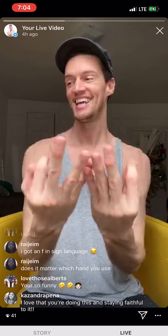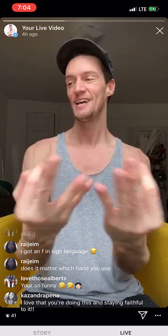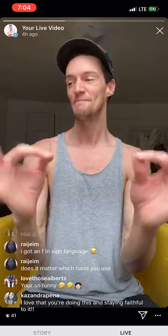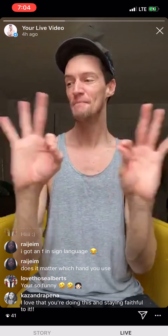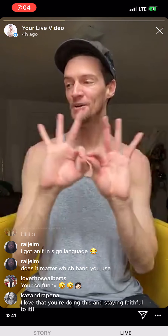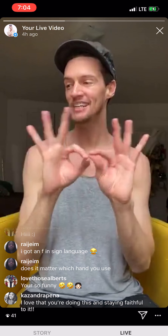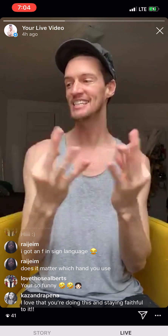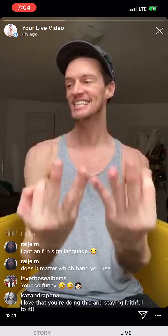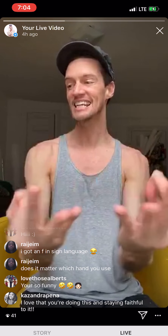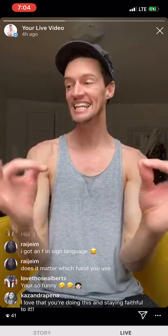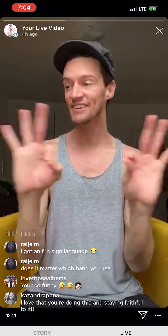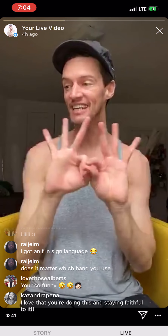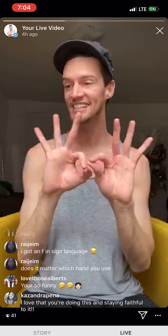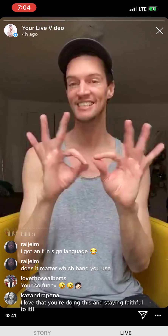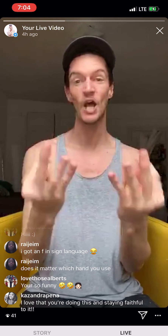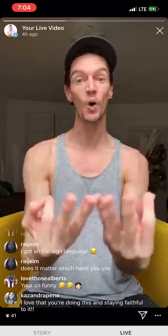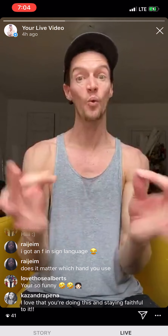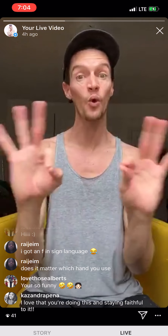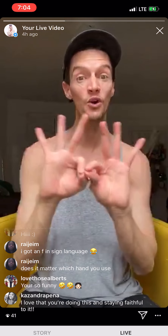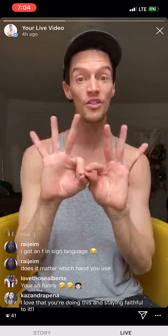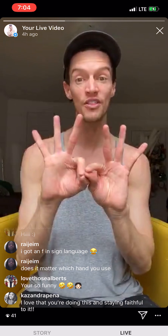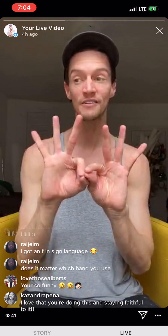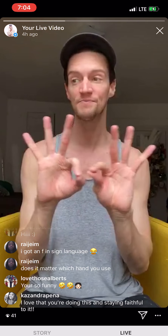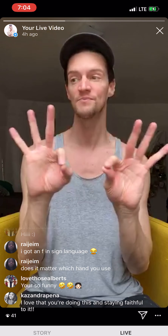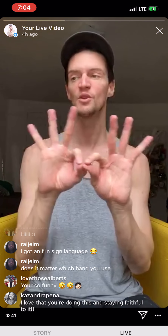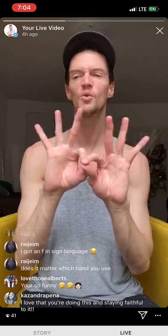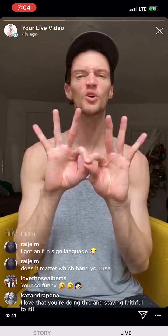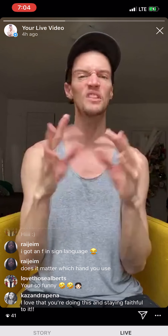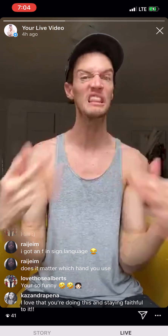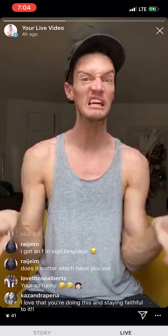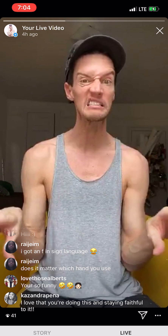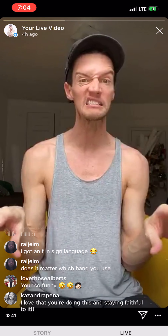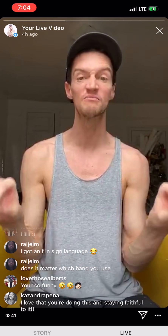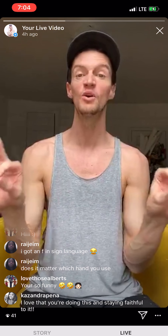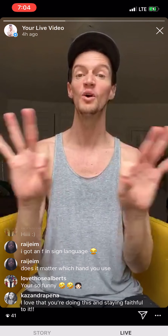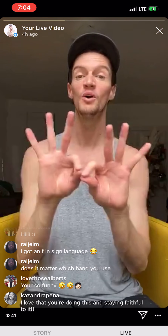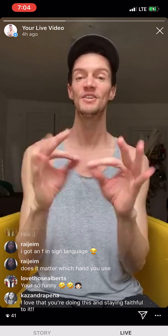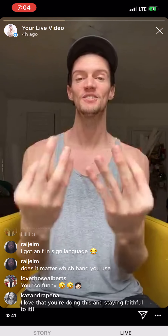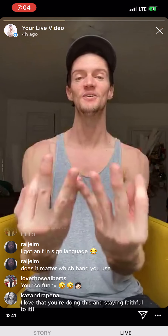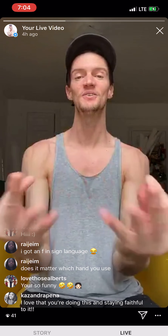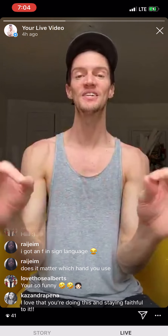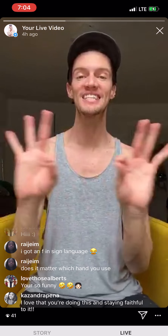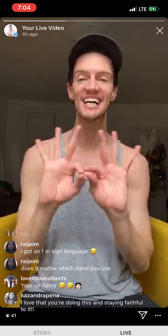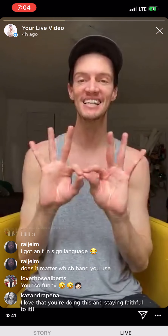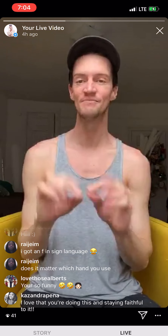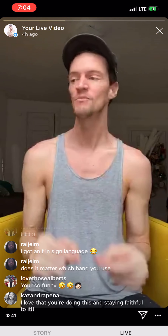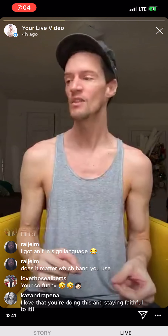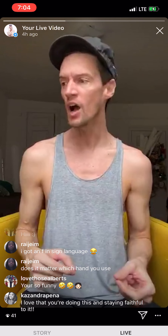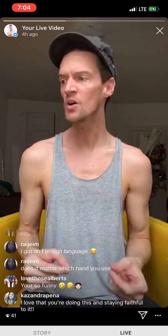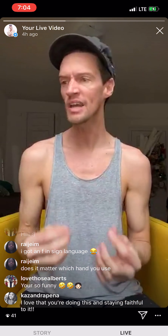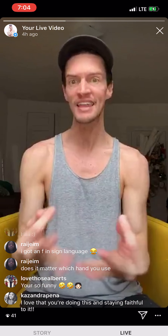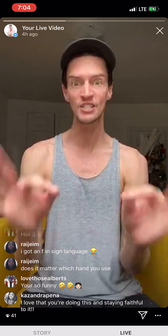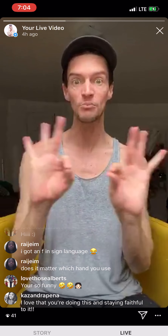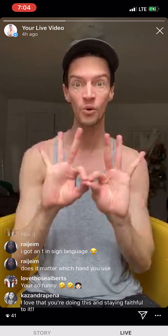Merit, significance, worth, worthless. So you could sign, oh yeah, that's important.